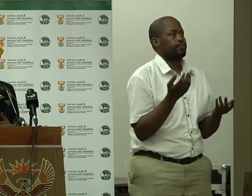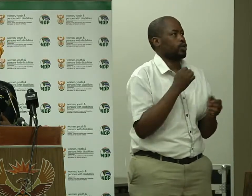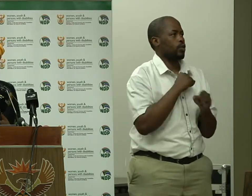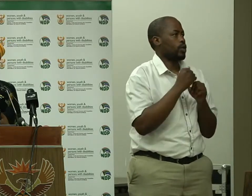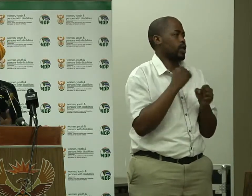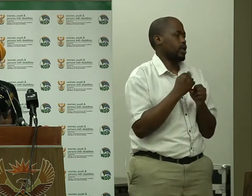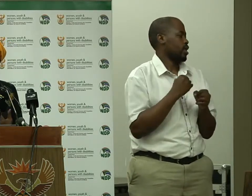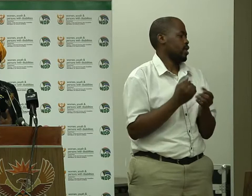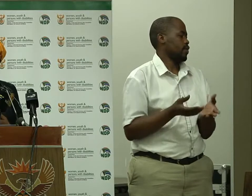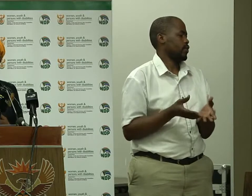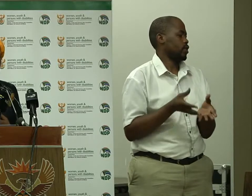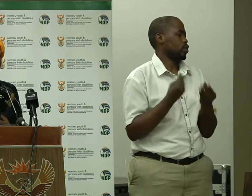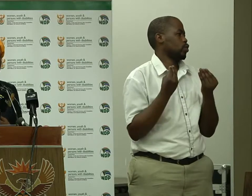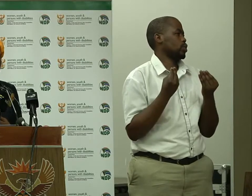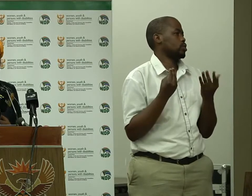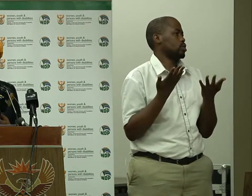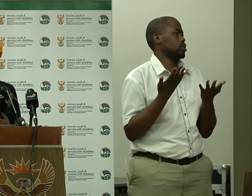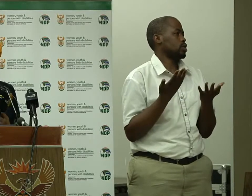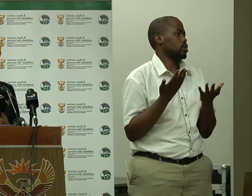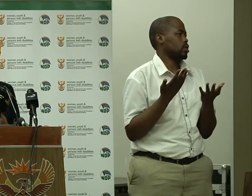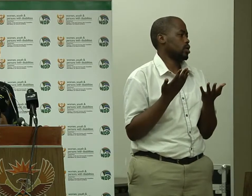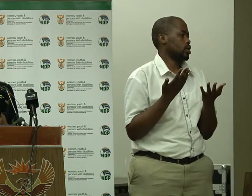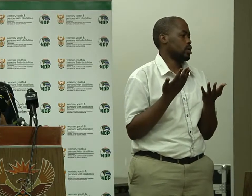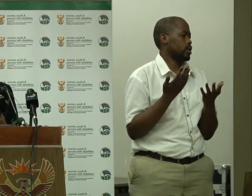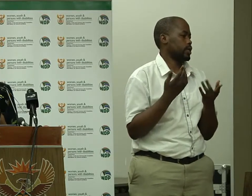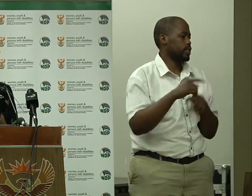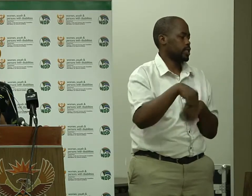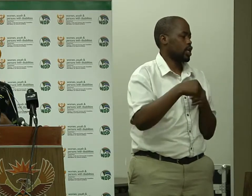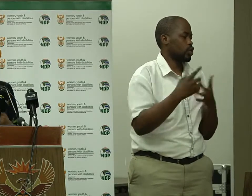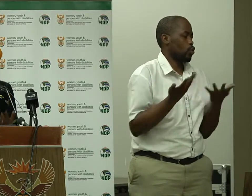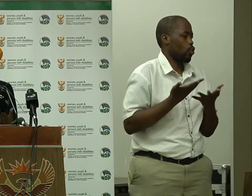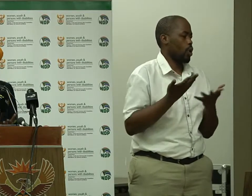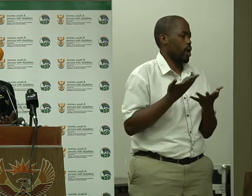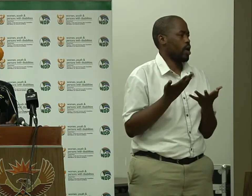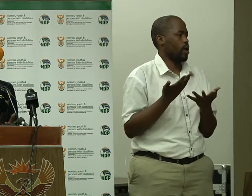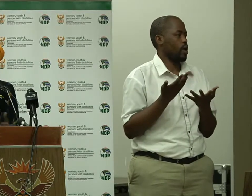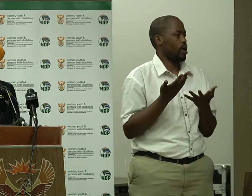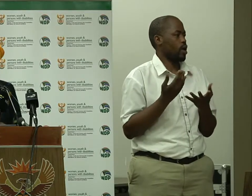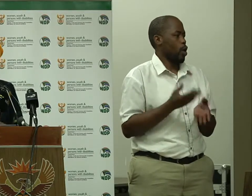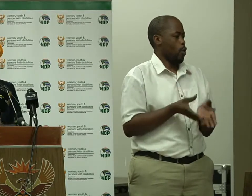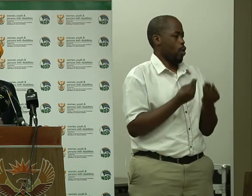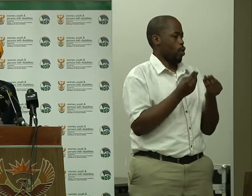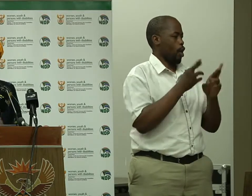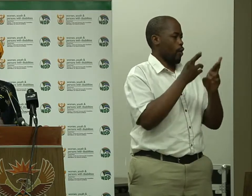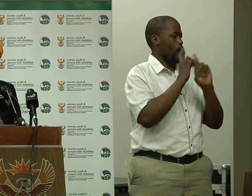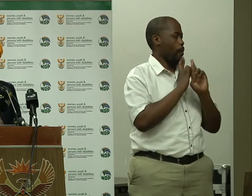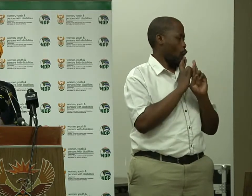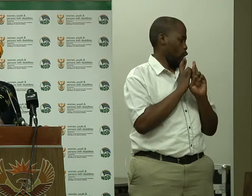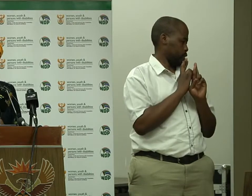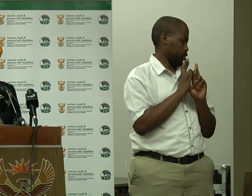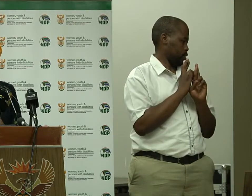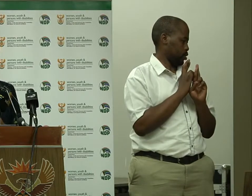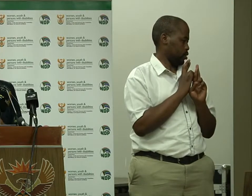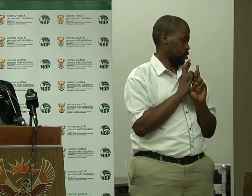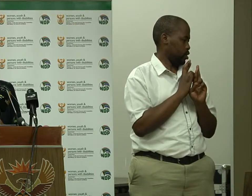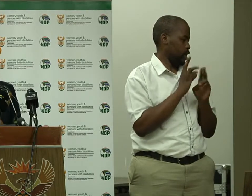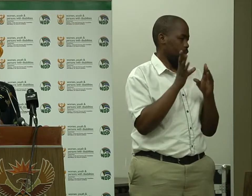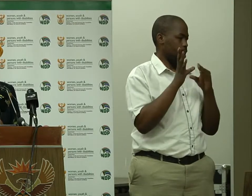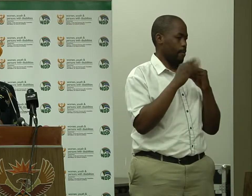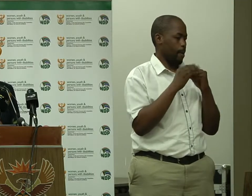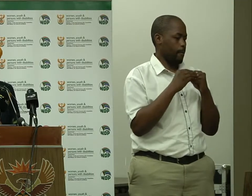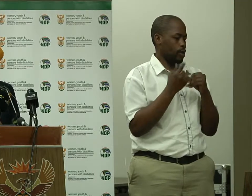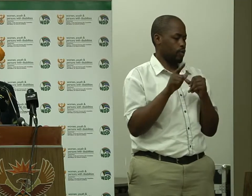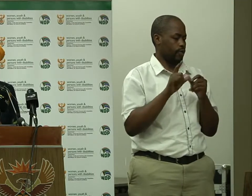have disasters where we felt, where we got reports that members of